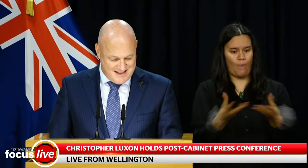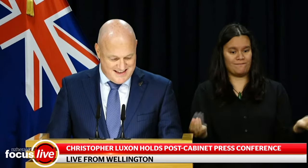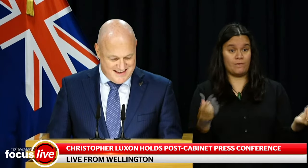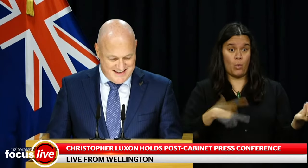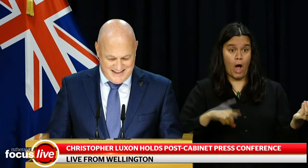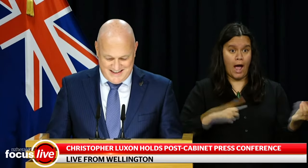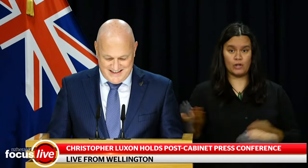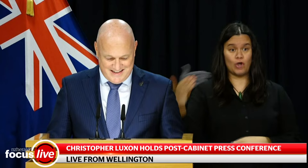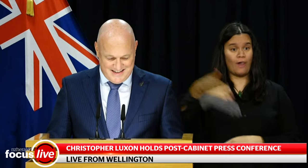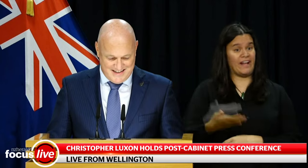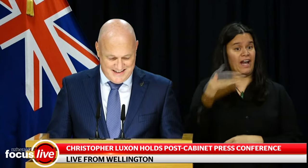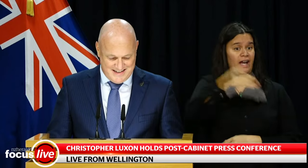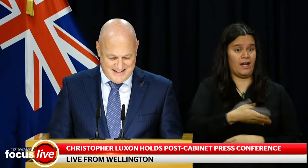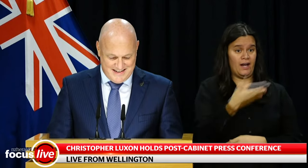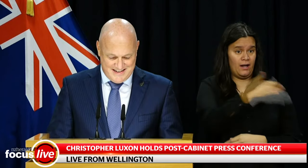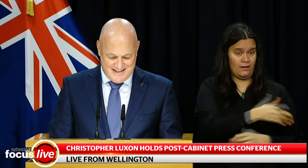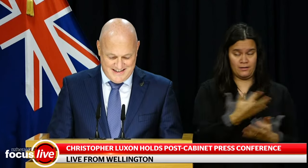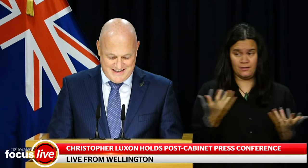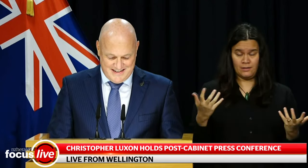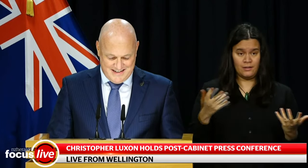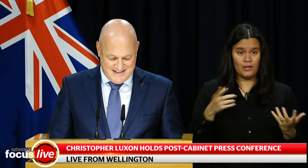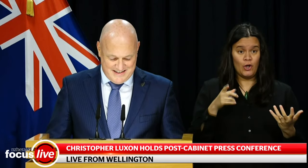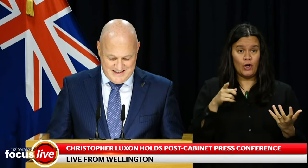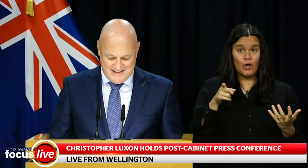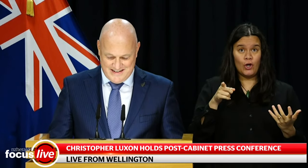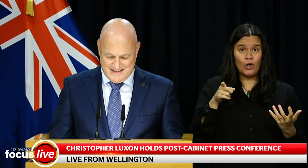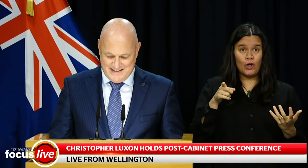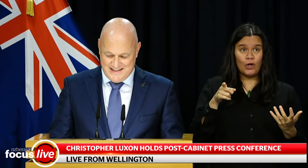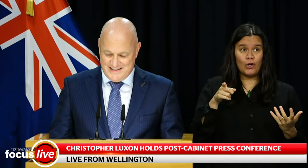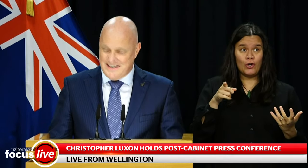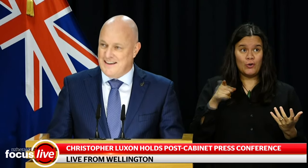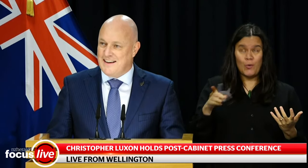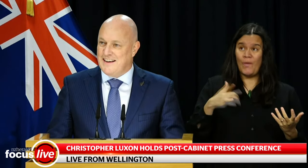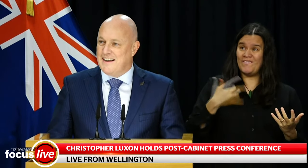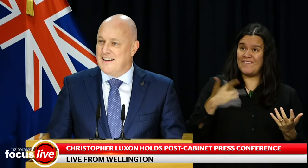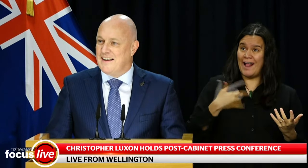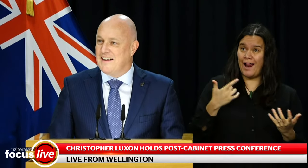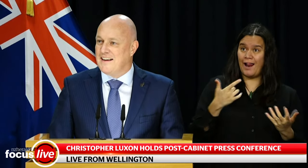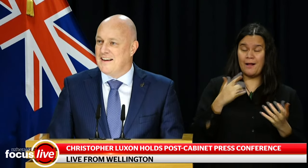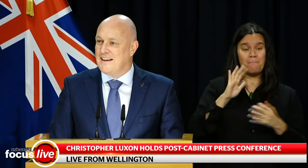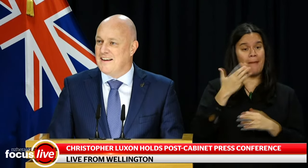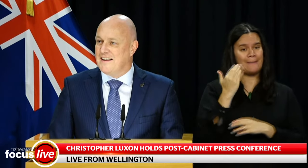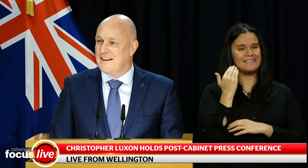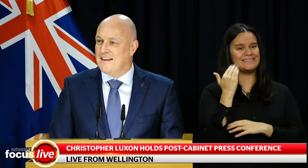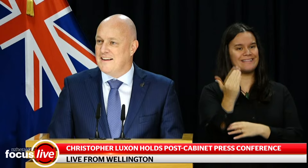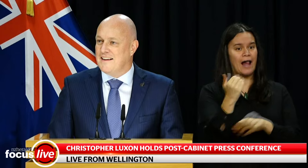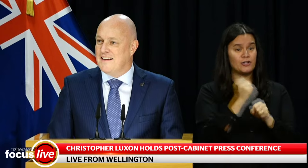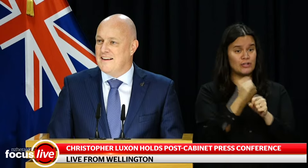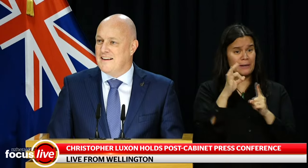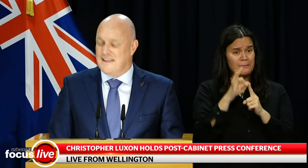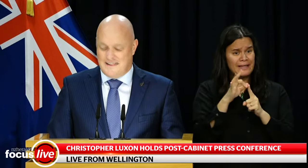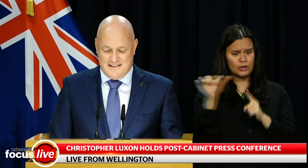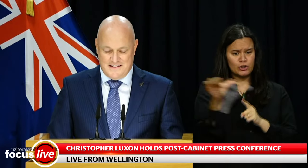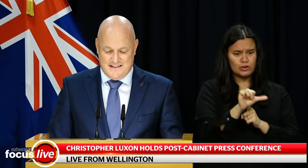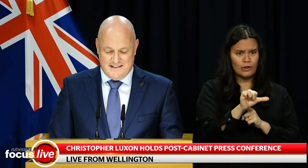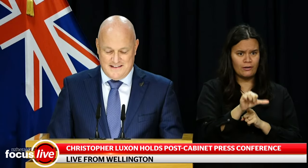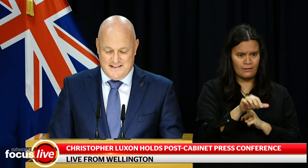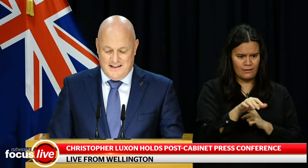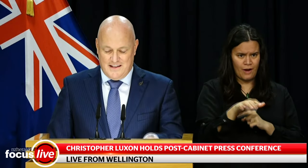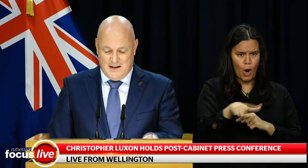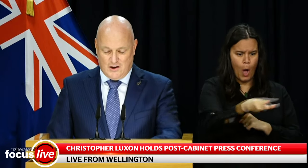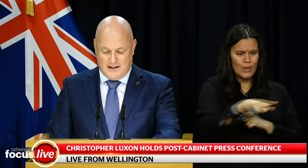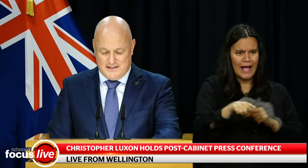GP needs to have a good hard look in the mirror as to why it would run a sailing competition in a known breeding location of an endangered